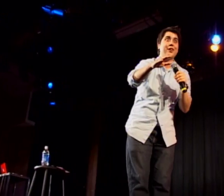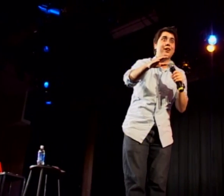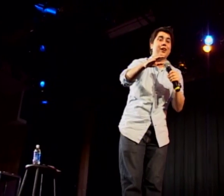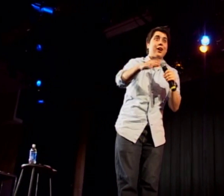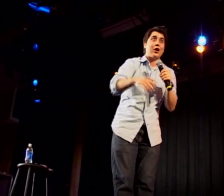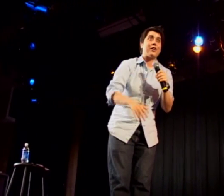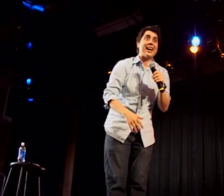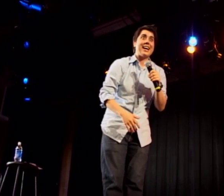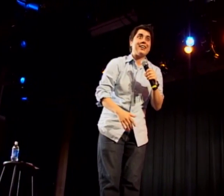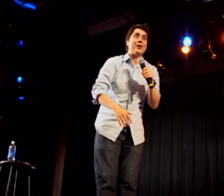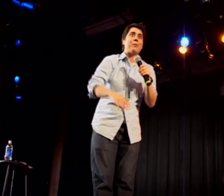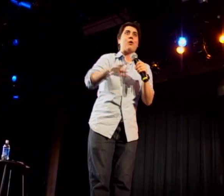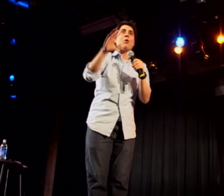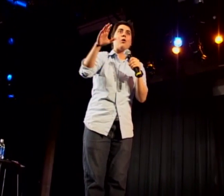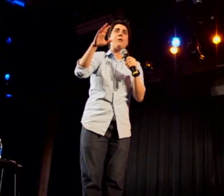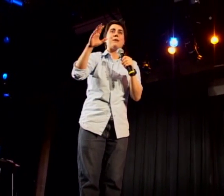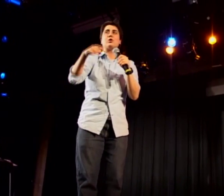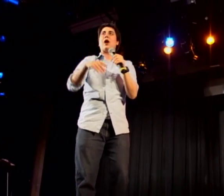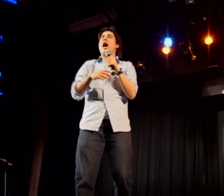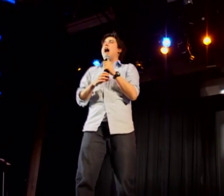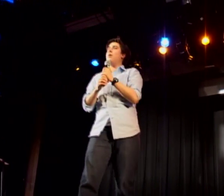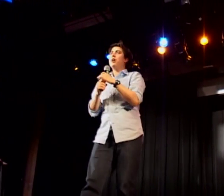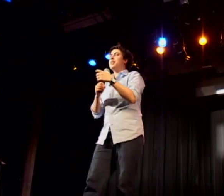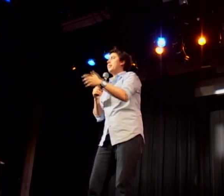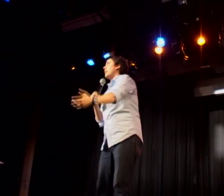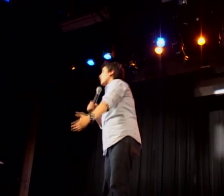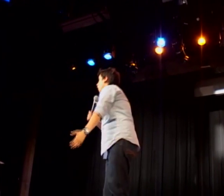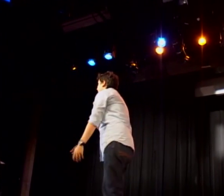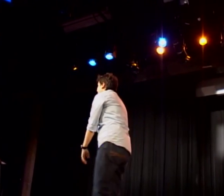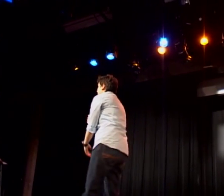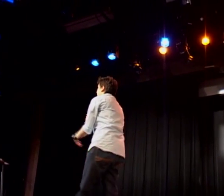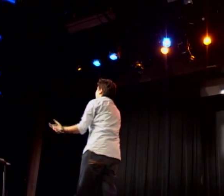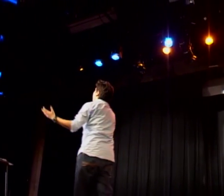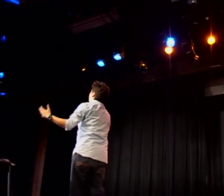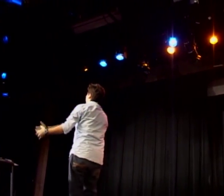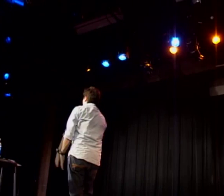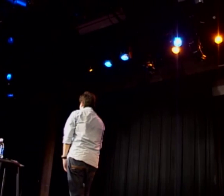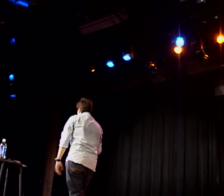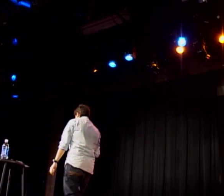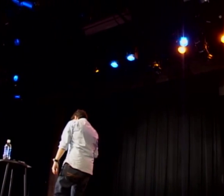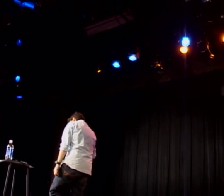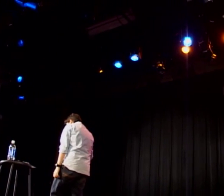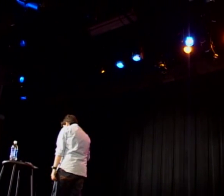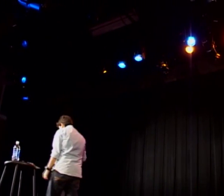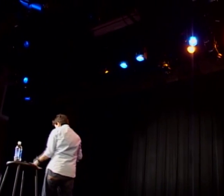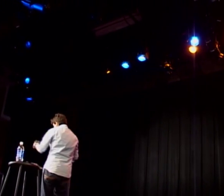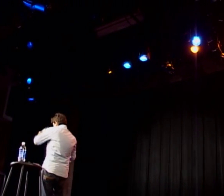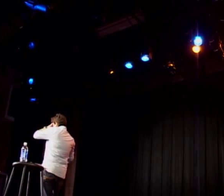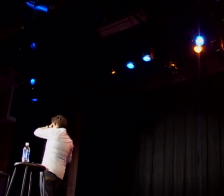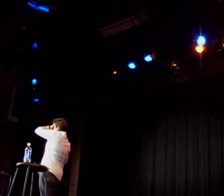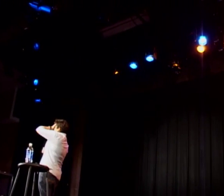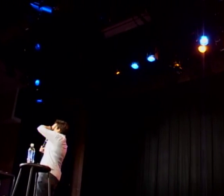behave. Okay? So I walk into kindergarten eating a Paxil.